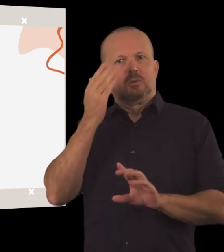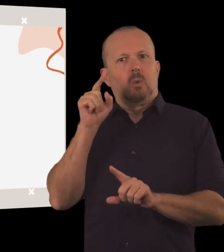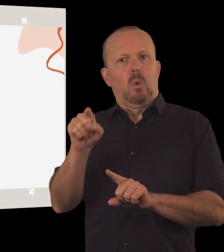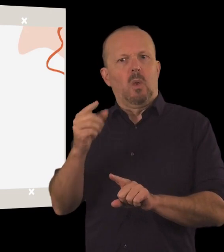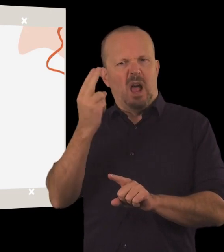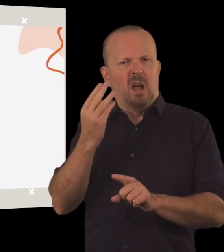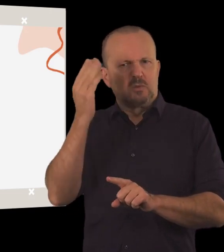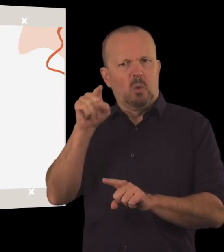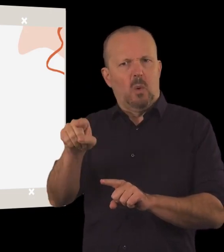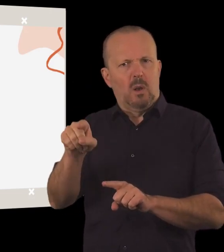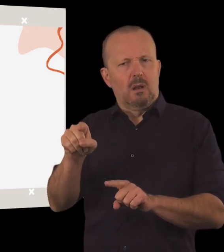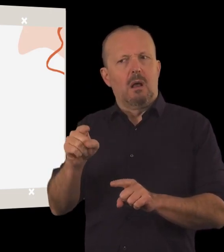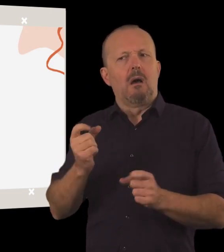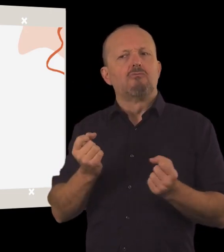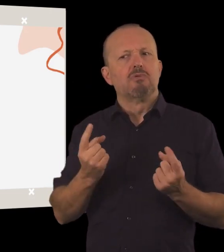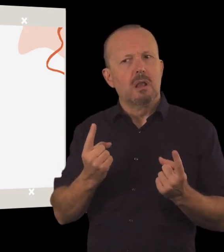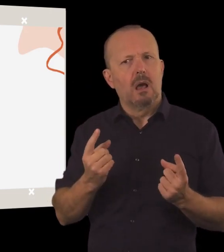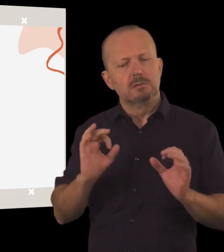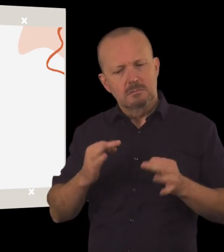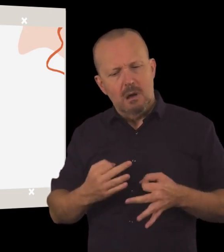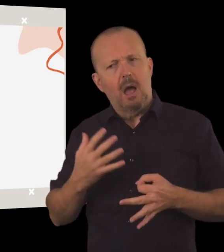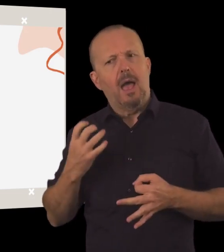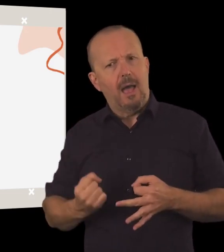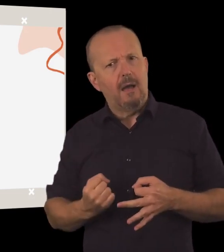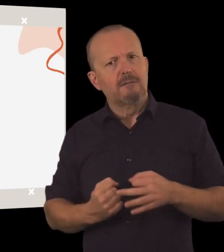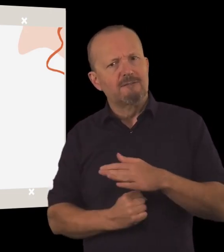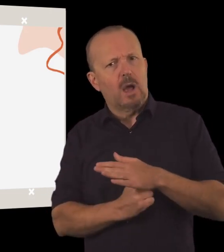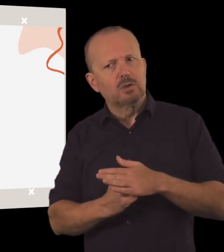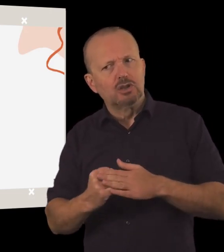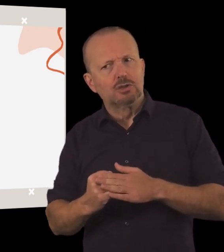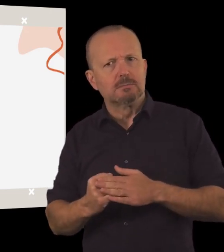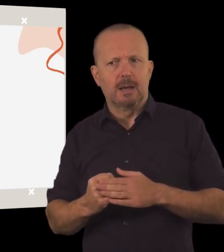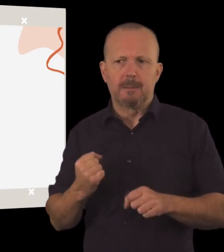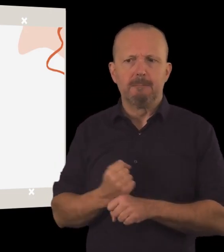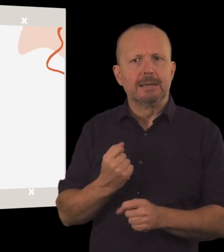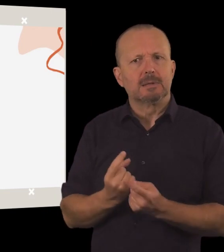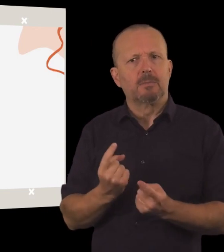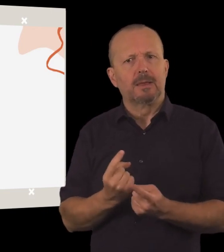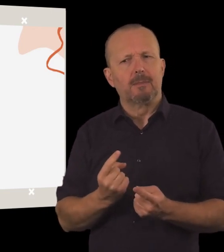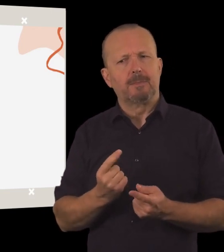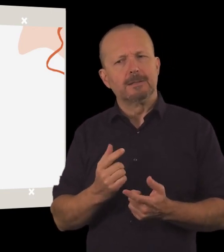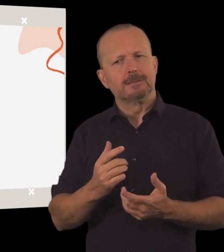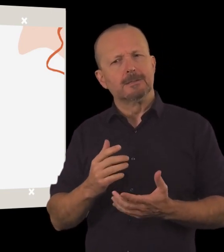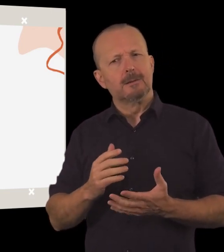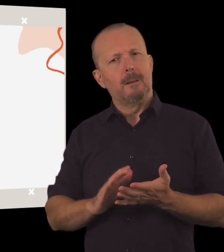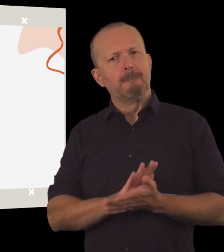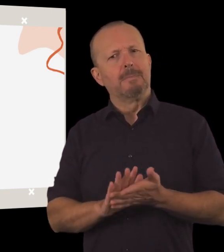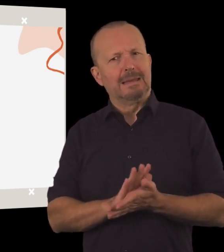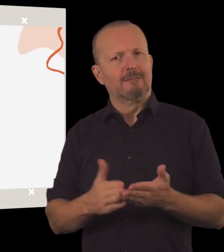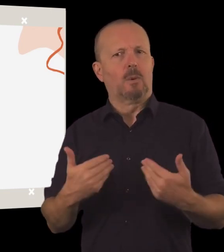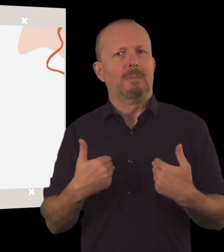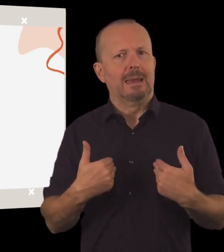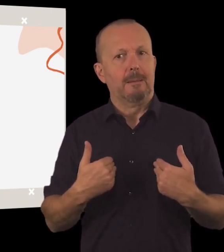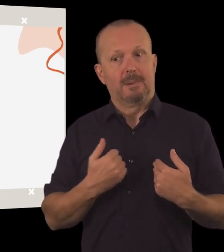I felt like I had a bit more of a foundation to create something that was meaningful, but also something that